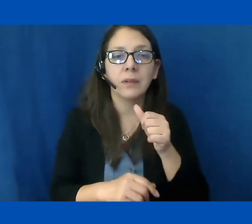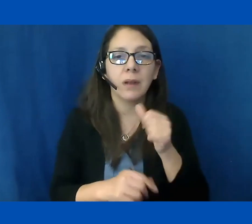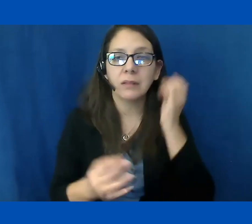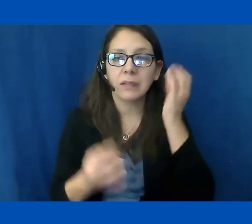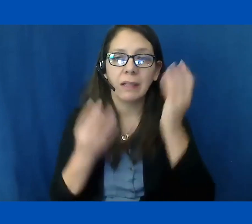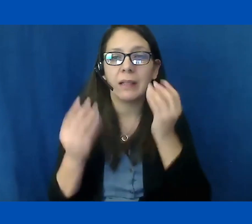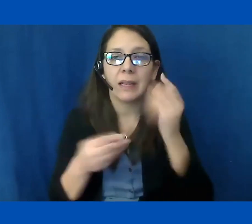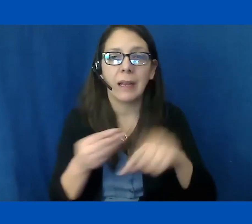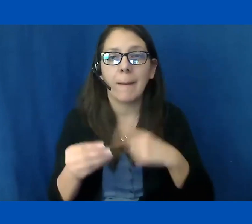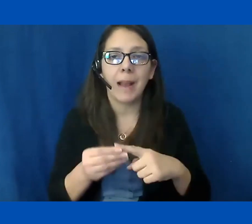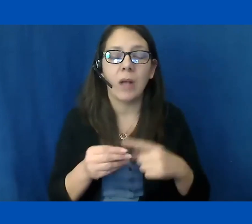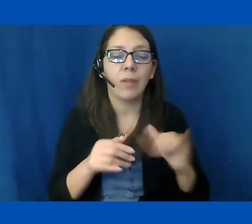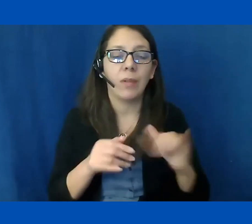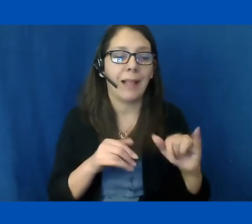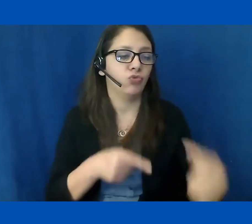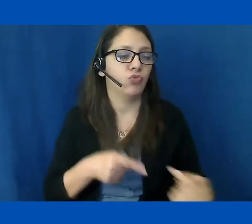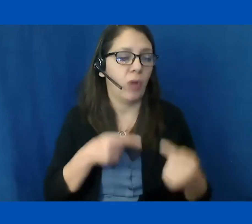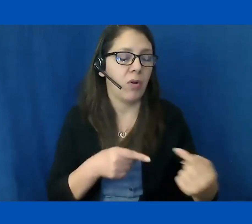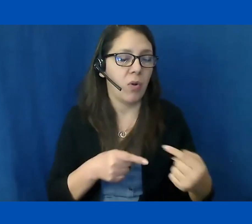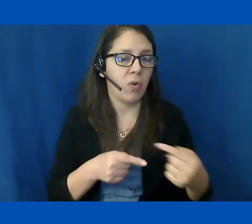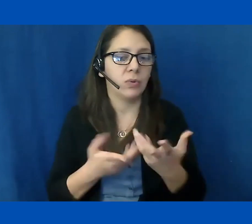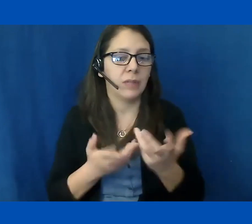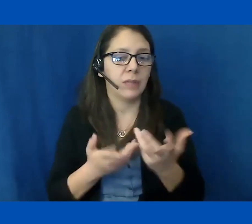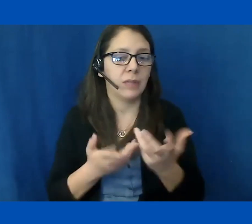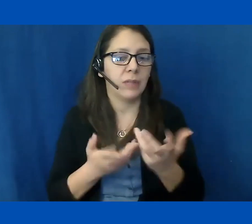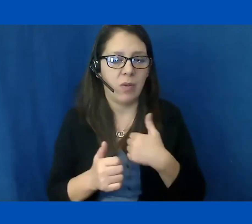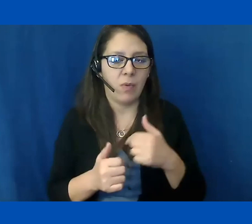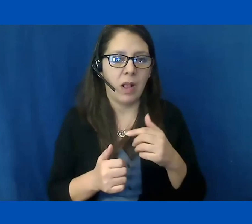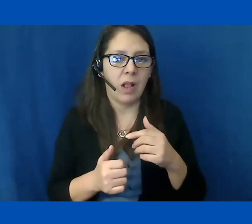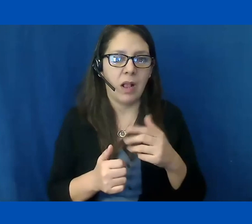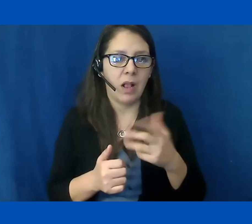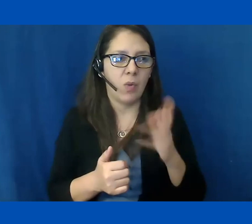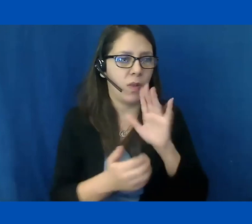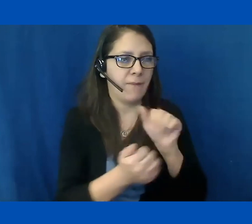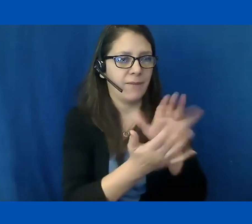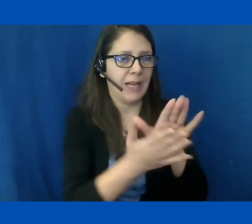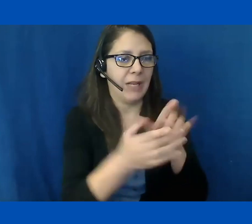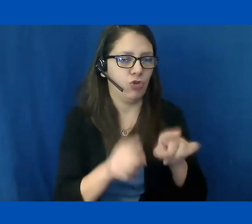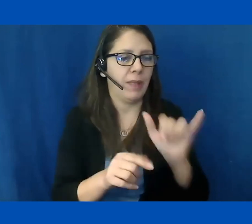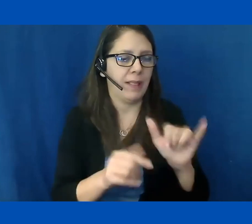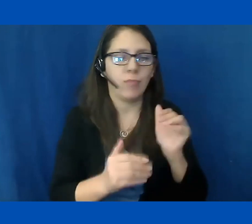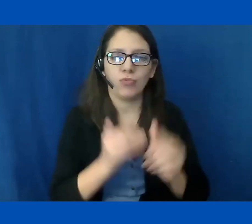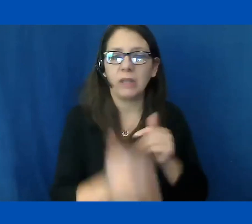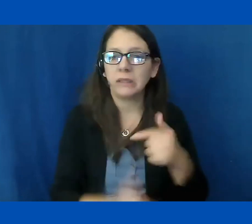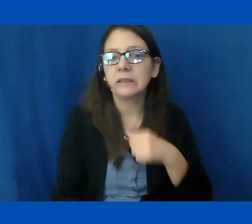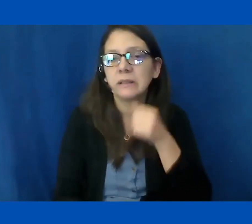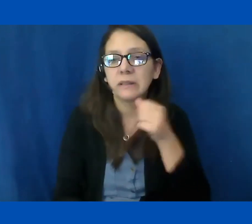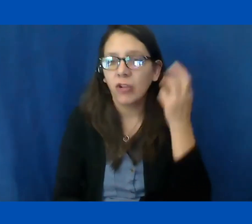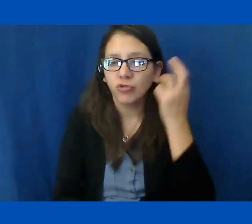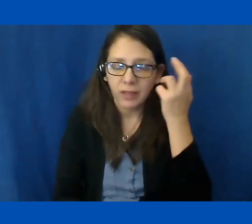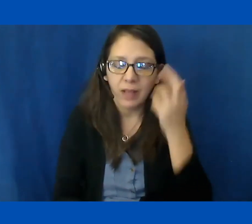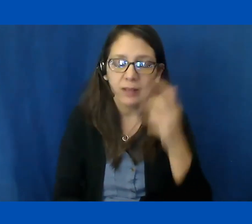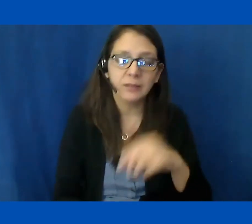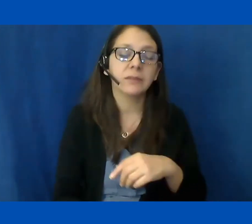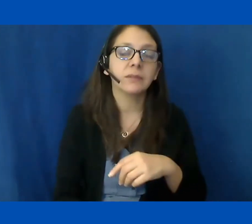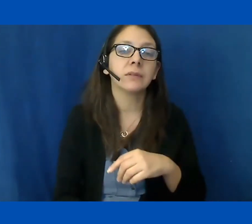the struggles that I was gonna face through the whole testing process. Um, and it was kind